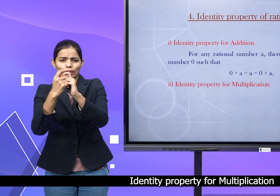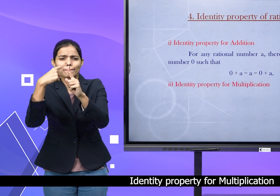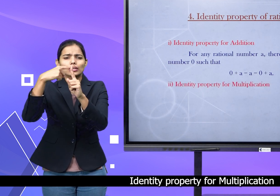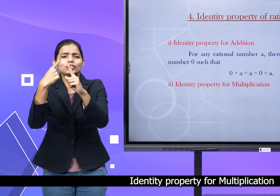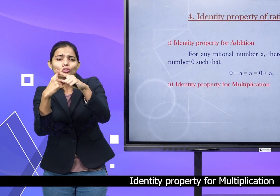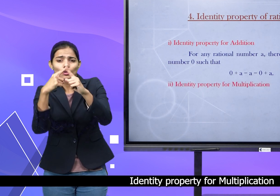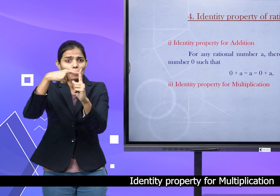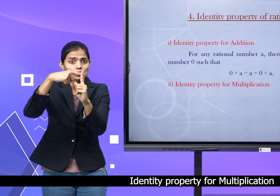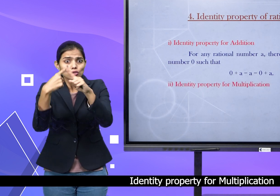multiplication.